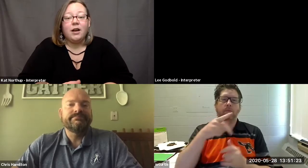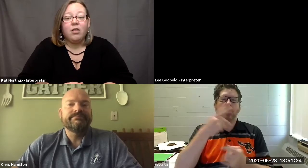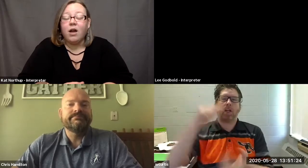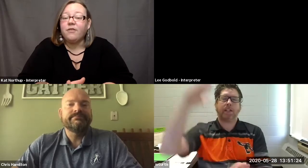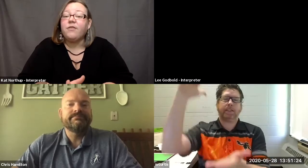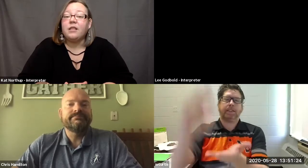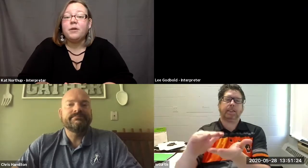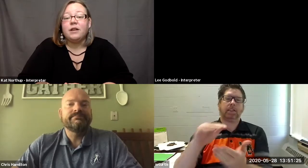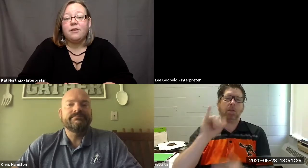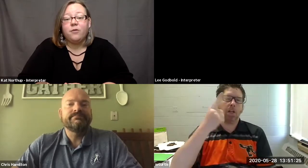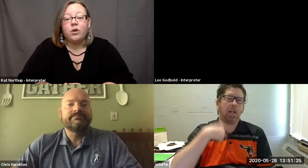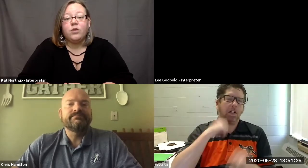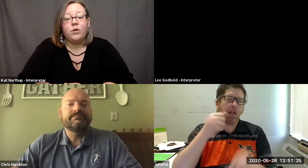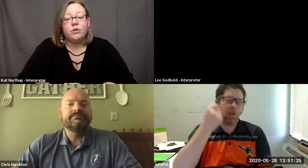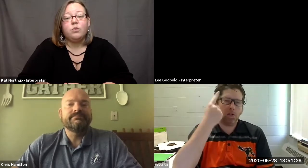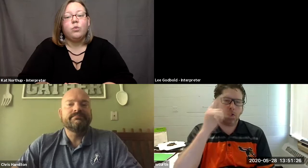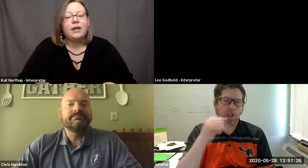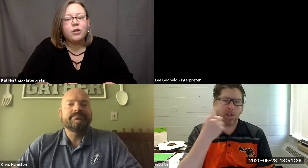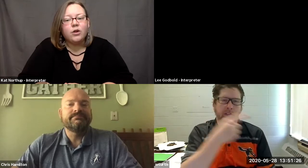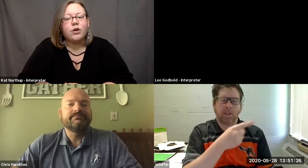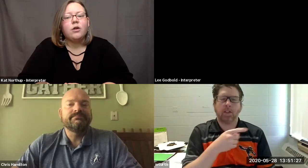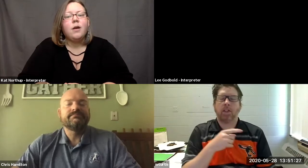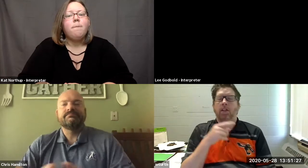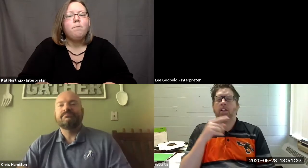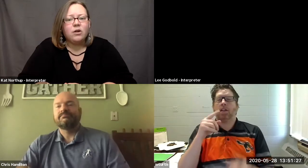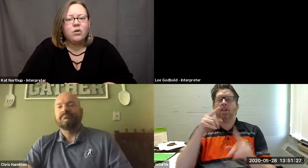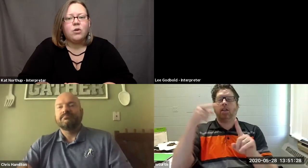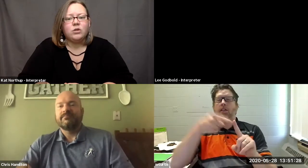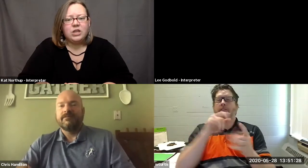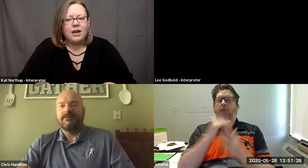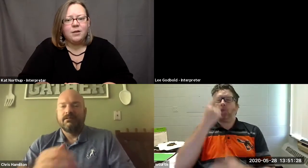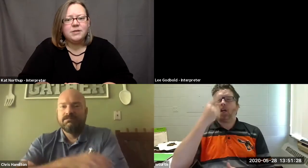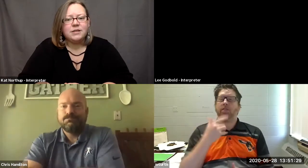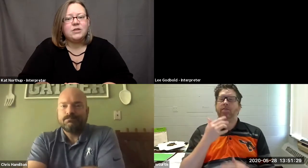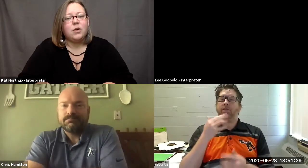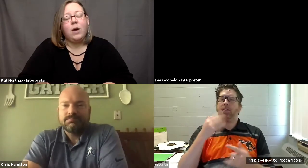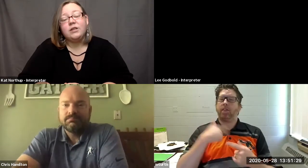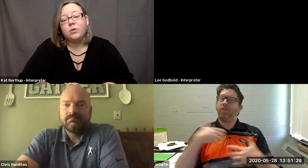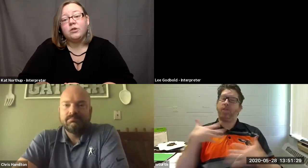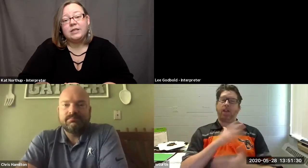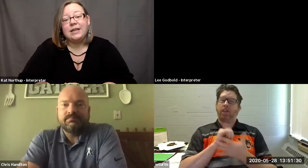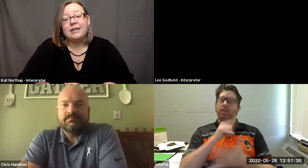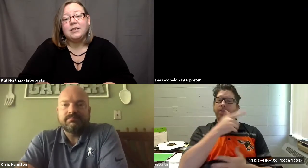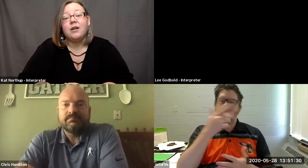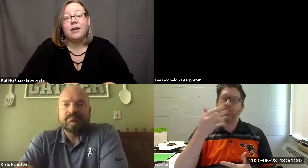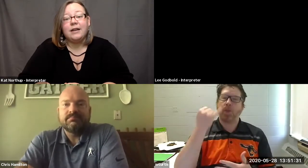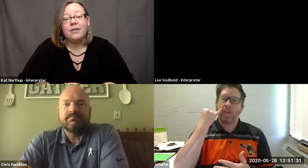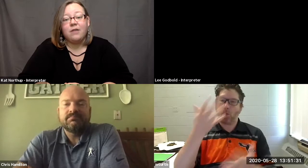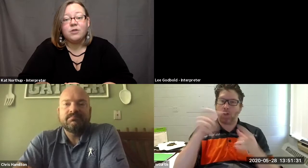a lot of availability for those regular medical checkups. And so I do understand not needing that for